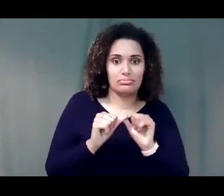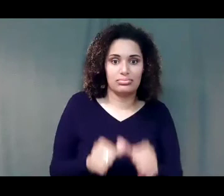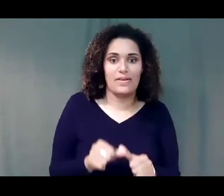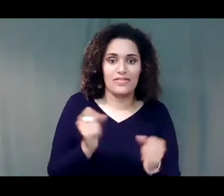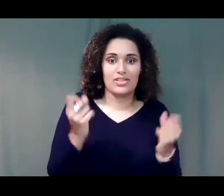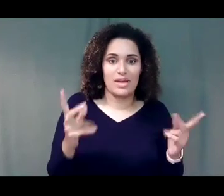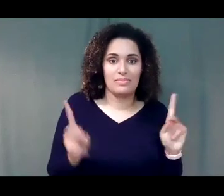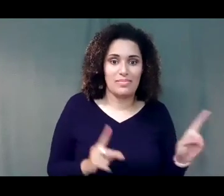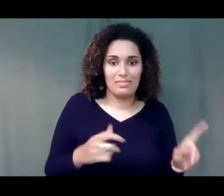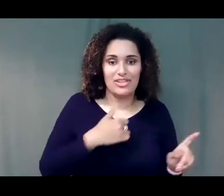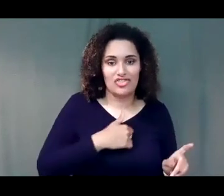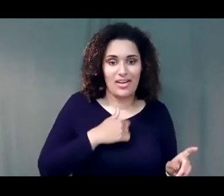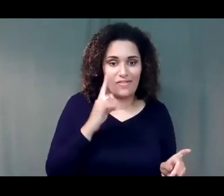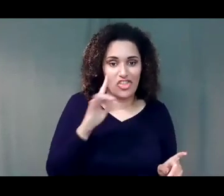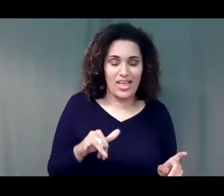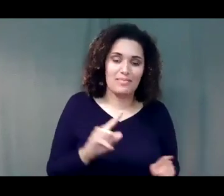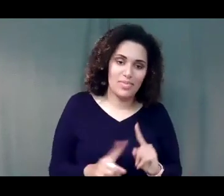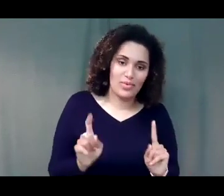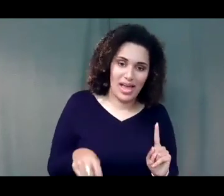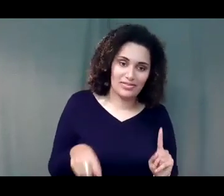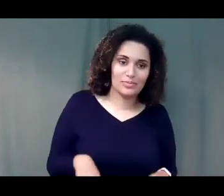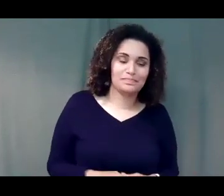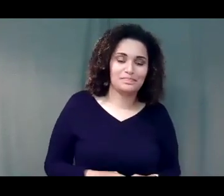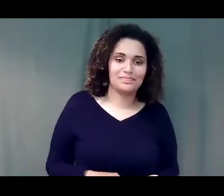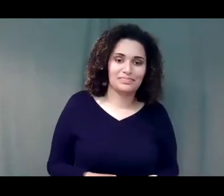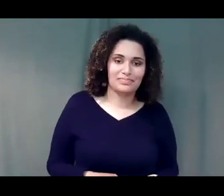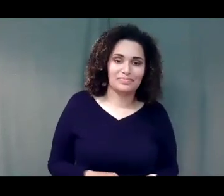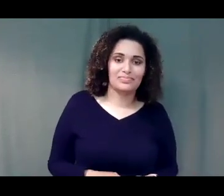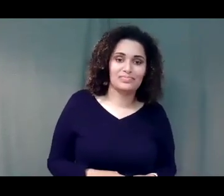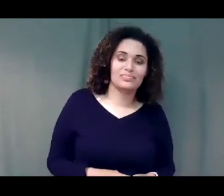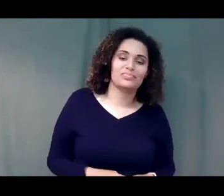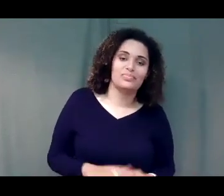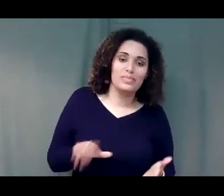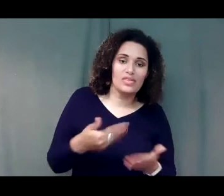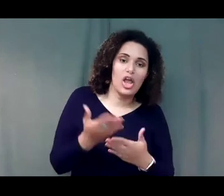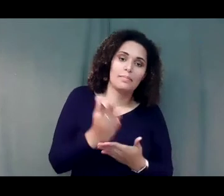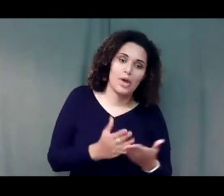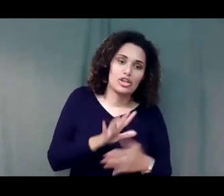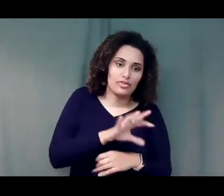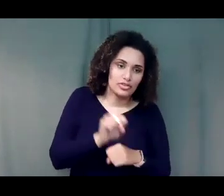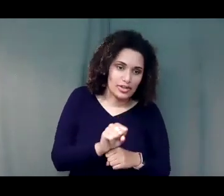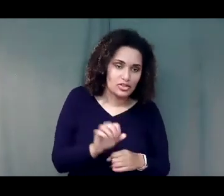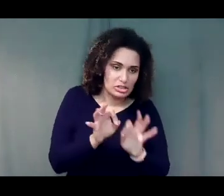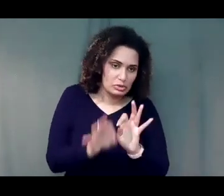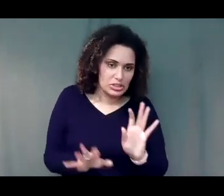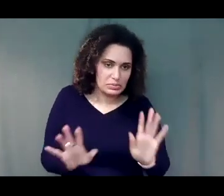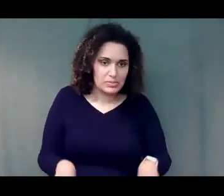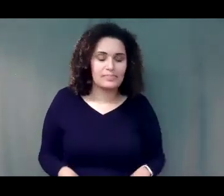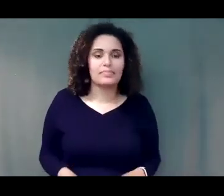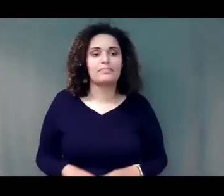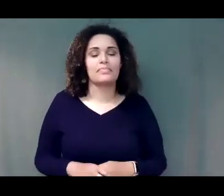people. So sorry for that, but we do have to do that. And it's all like part of your reservation. So it's pretty simple, but that's